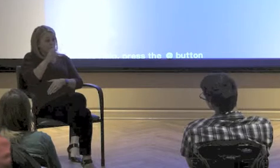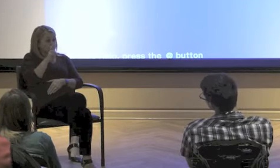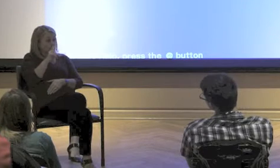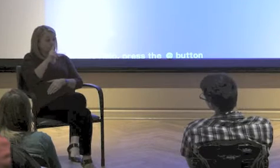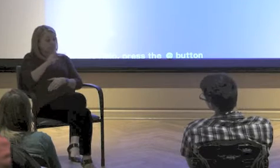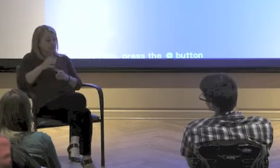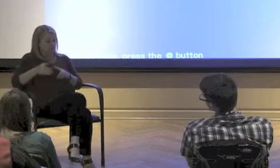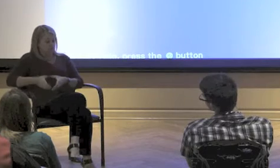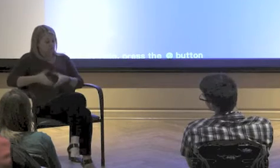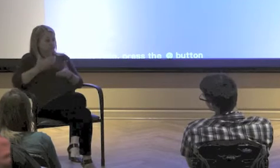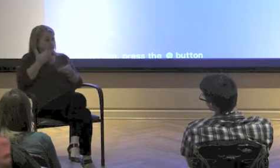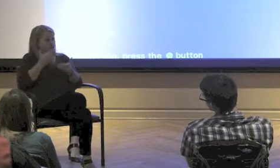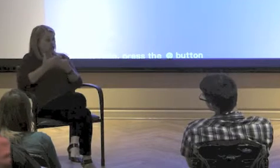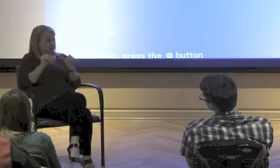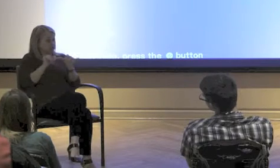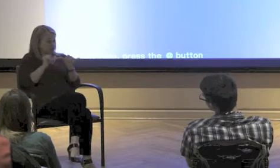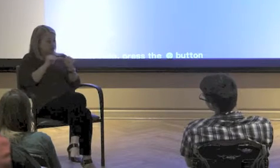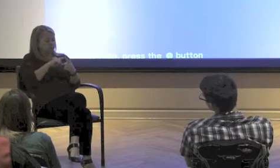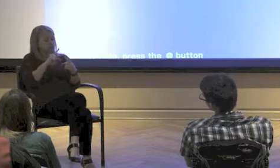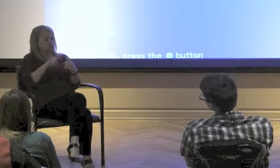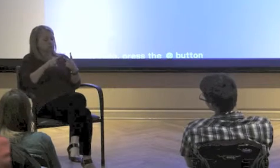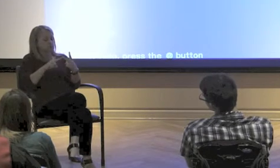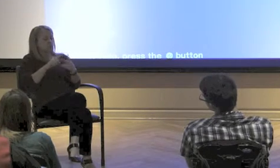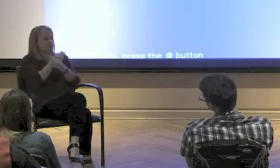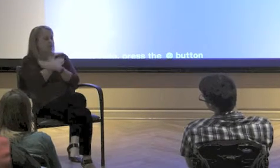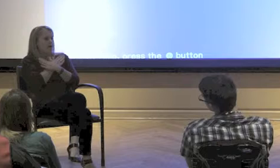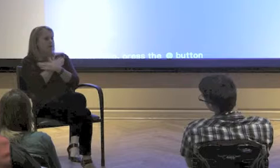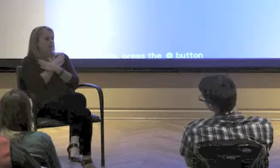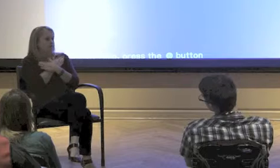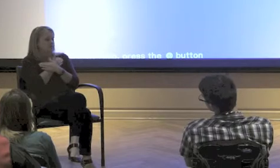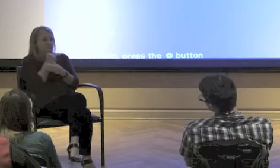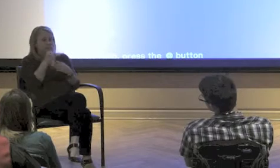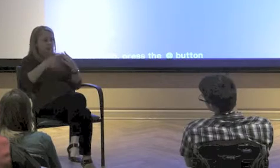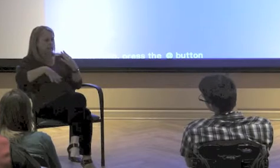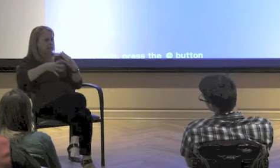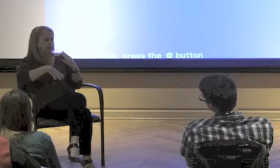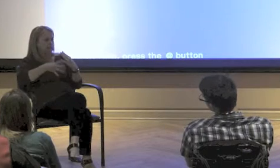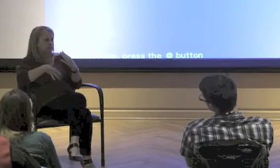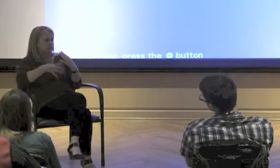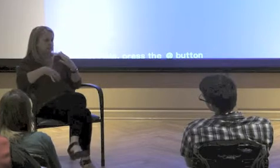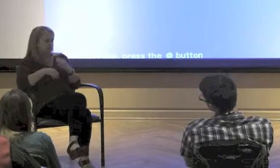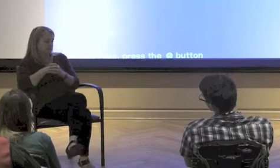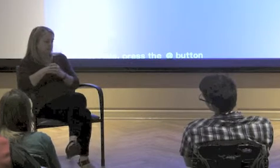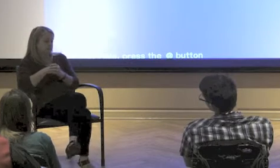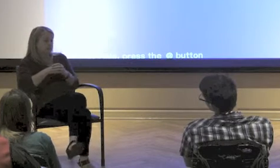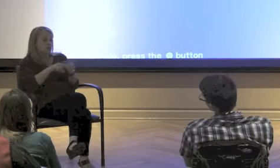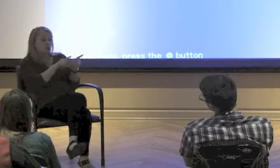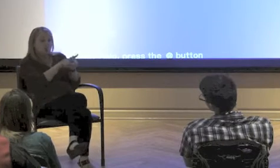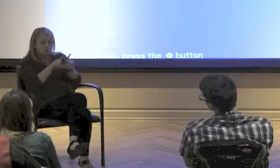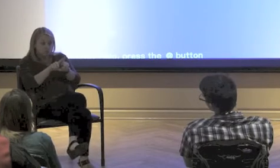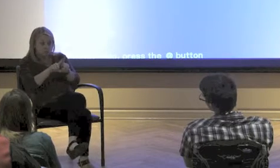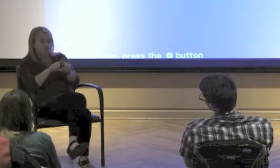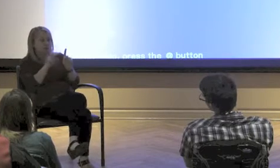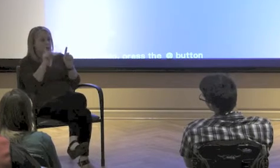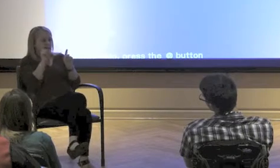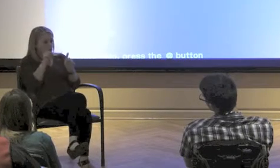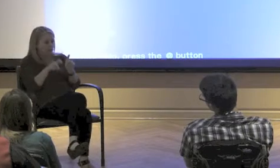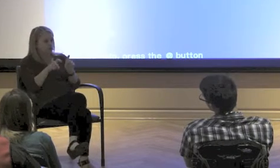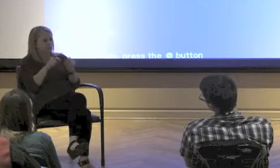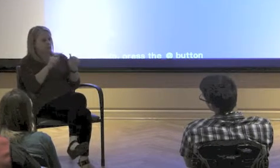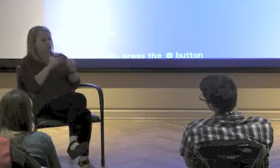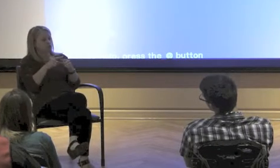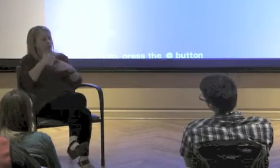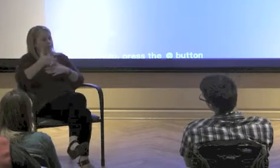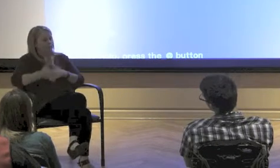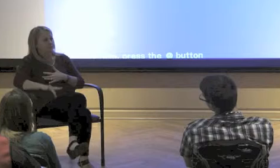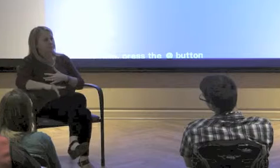is large enough and relaxed enough for us that doesn't leak. But it also has to have the ability to empty